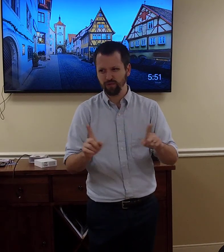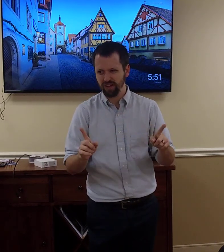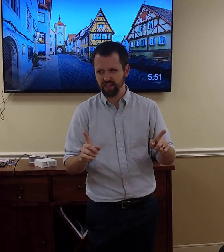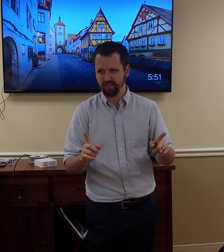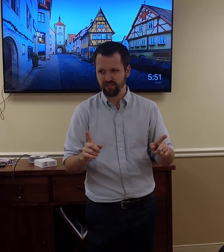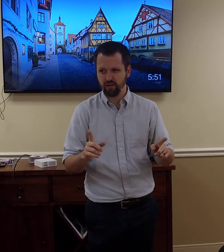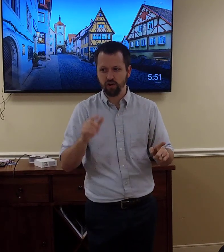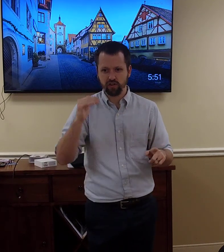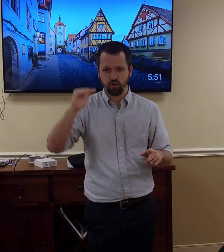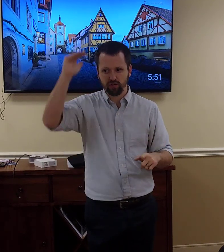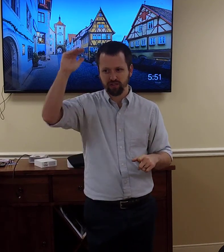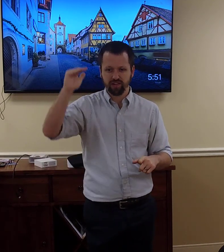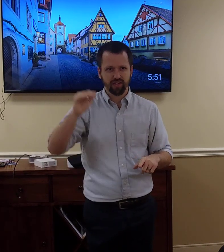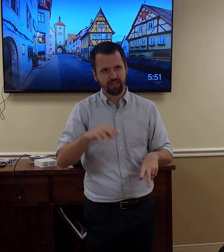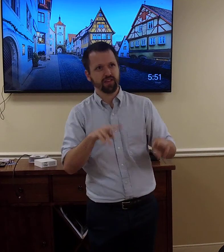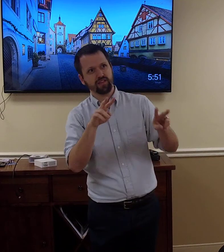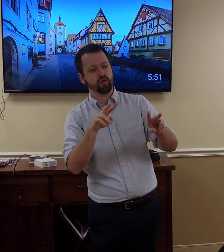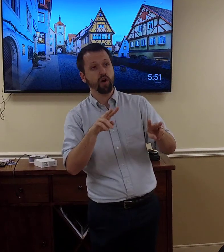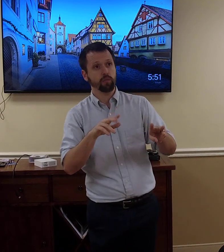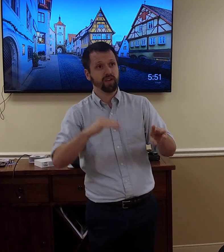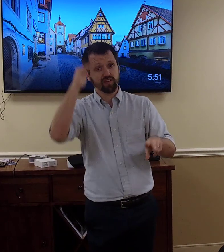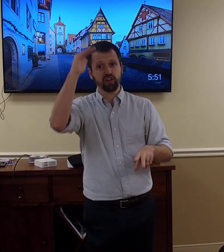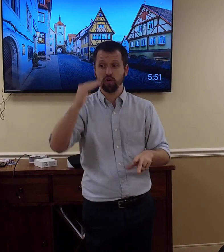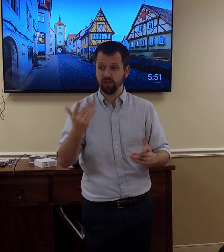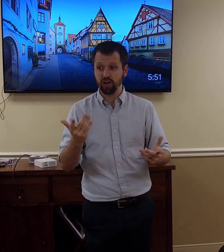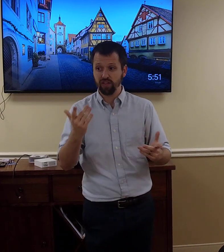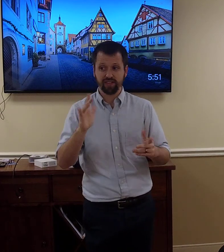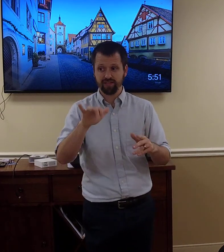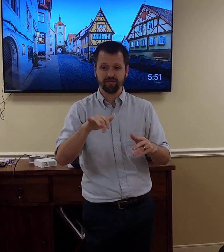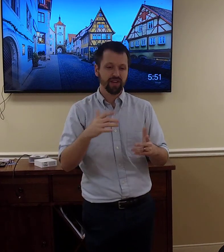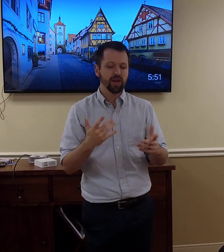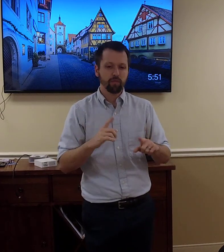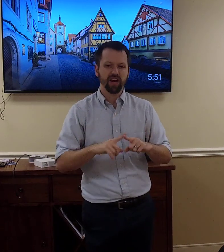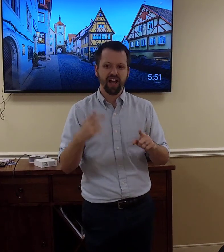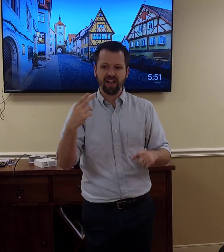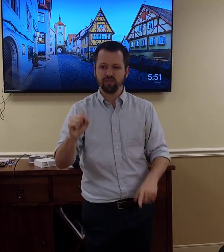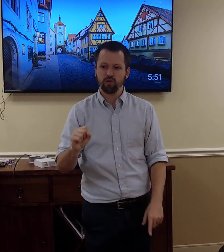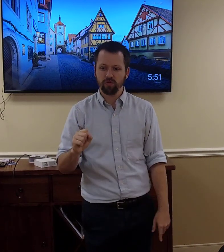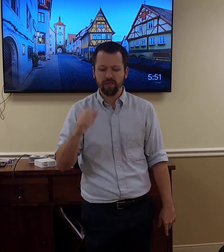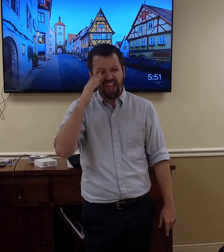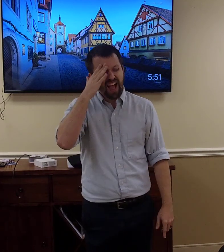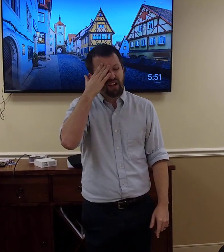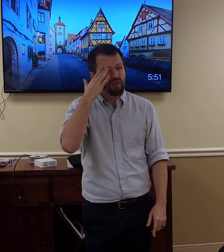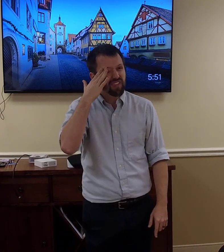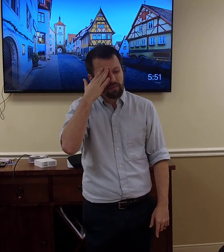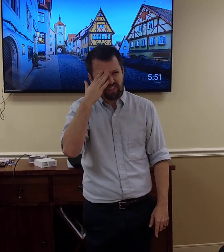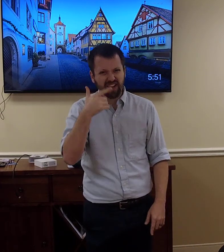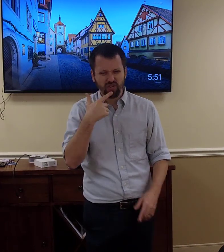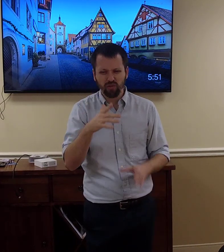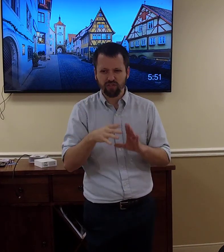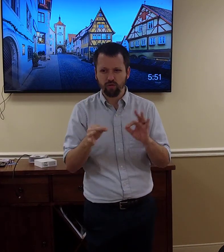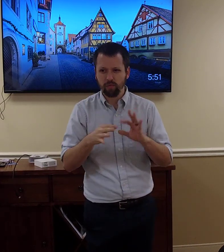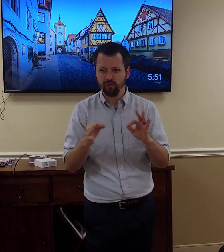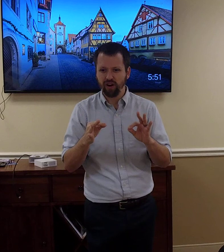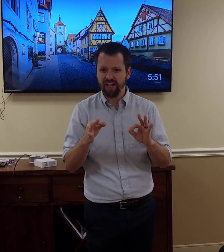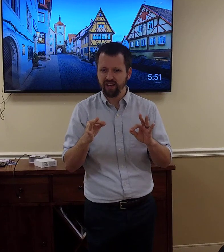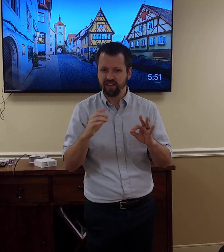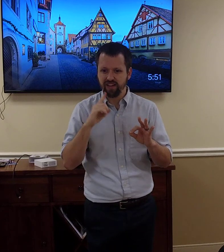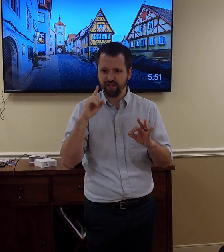because you're an adult. They see you, oh, he's an adult, but at high school, I think I told this story before. I had a deaf